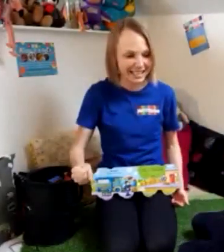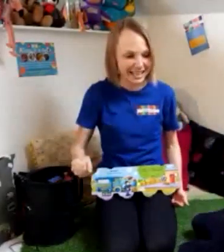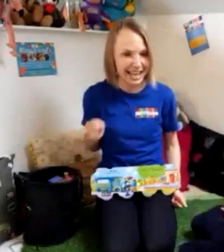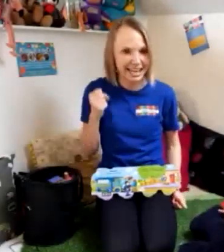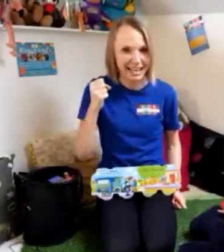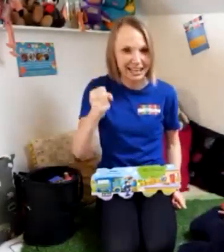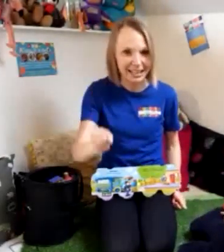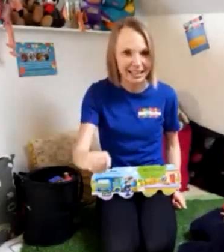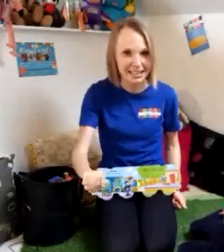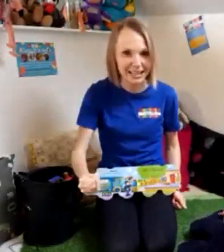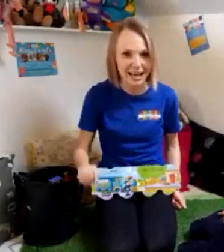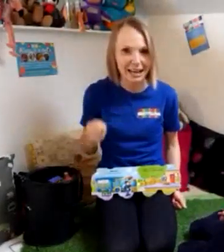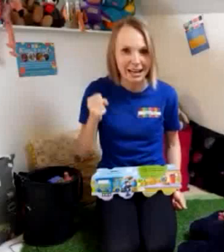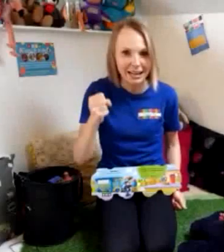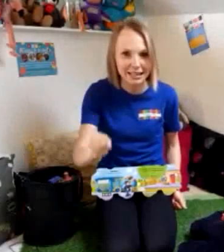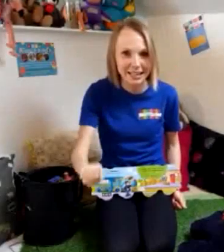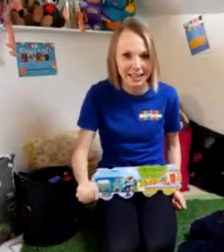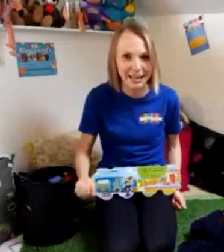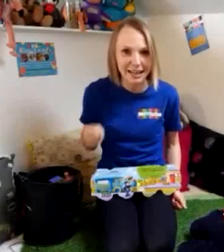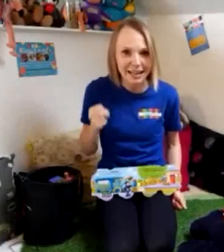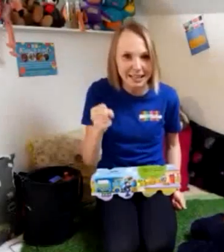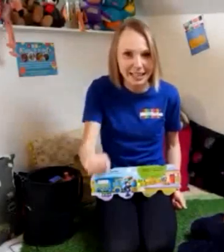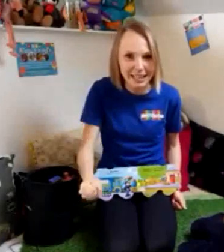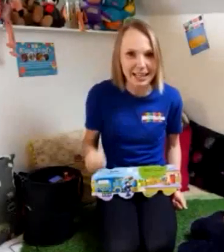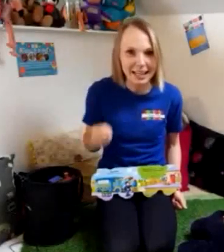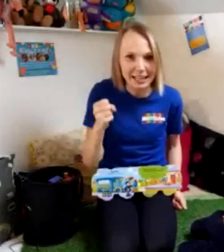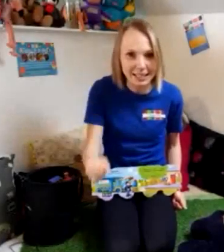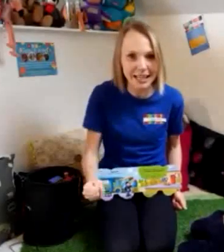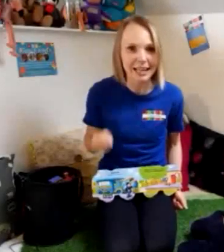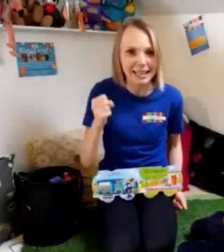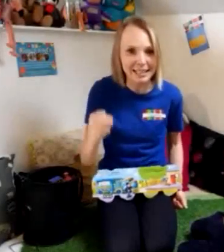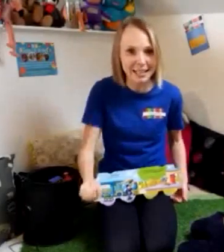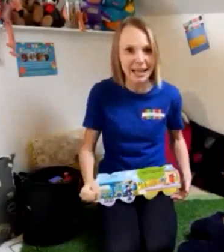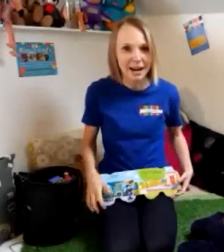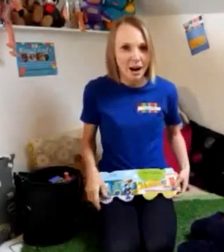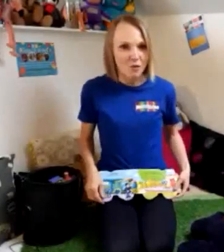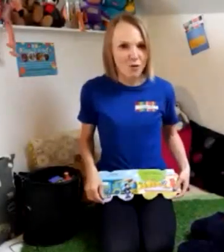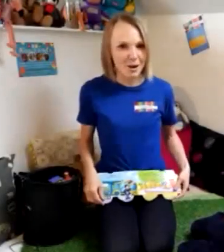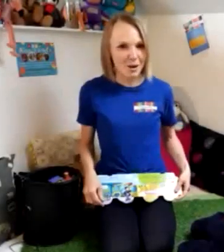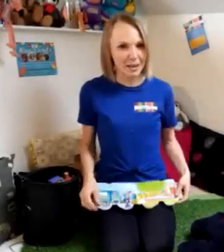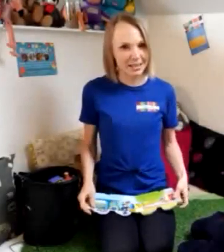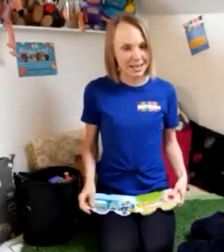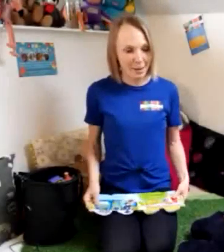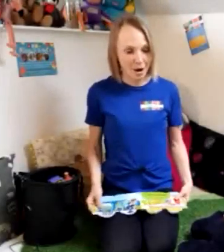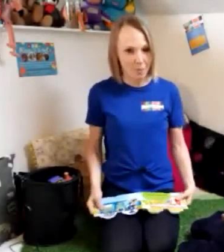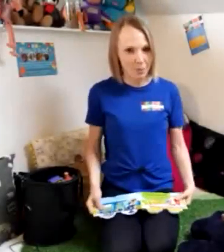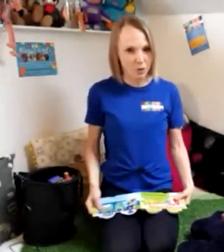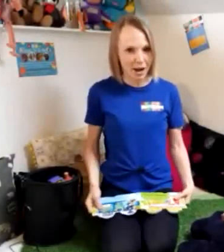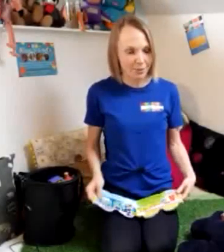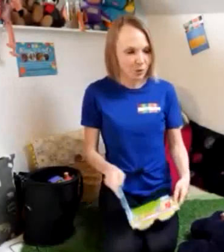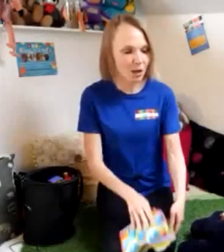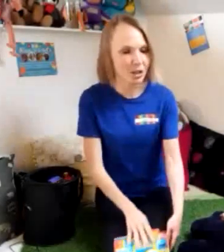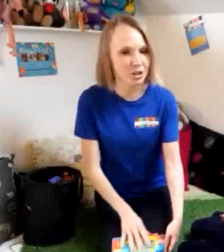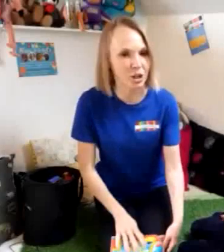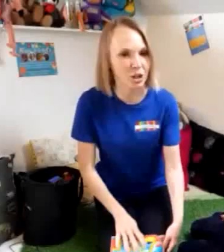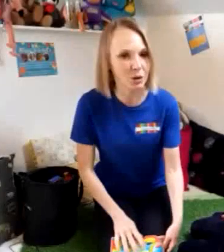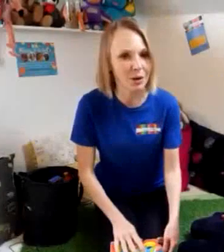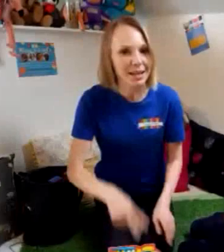clickety-clack, clickety-clack, clickety-clack, clickety-clack, clickety-clack, clickety-clack. Right, we're going to sing about our blue train. We're going to do, see